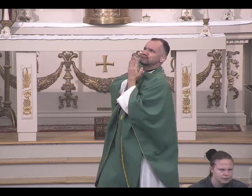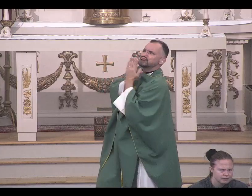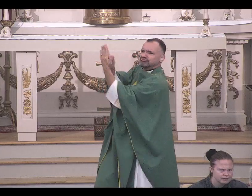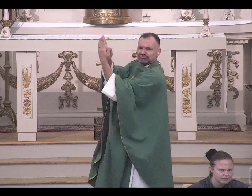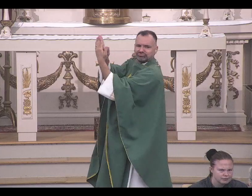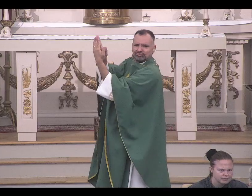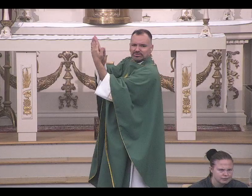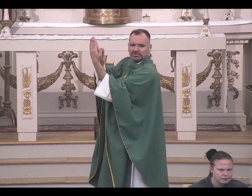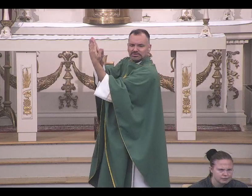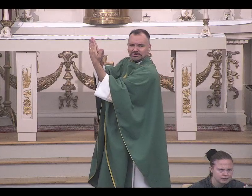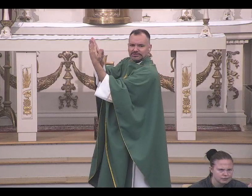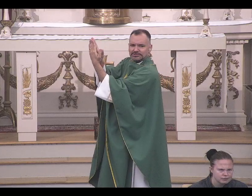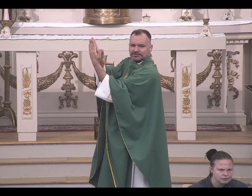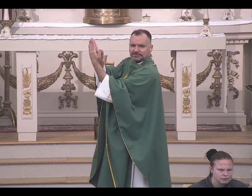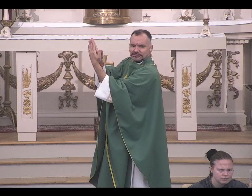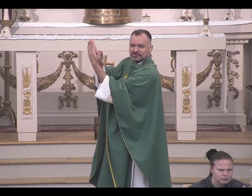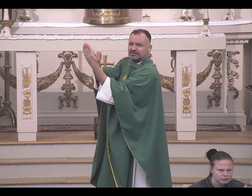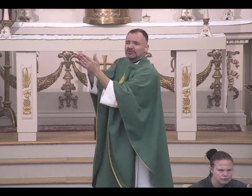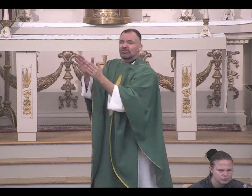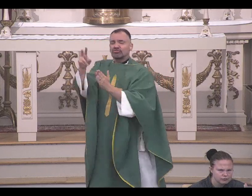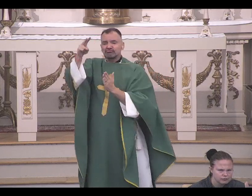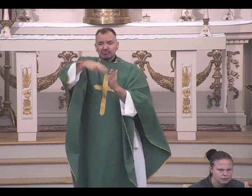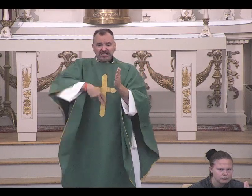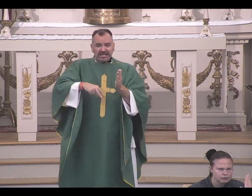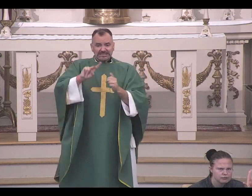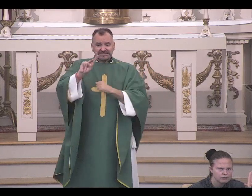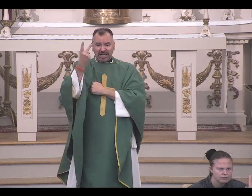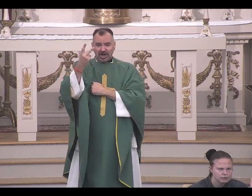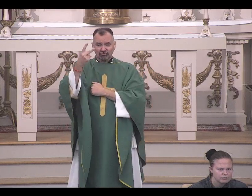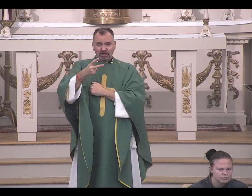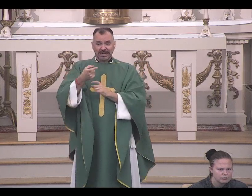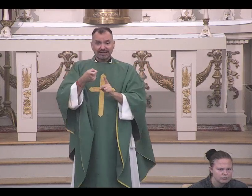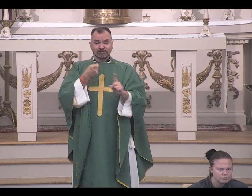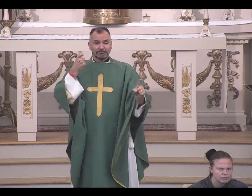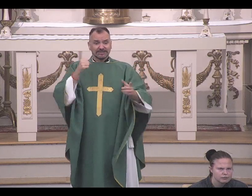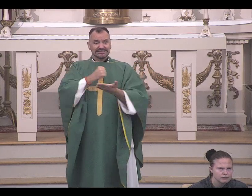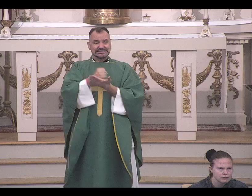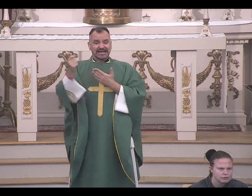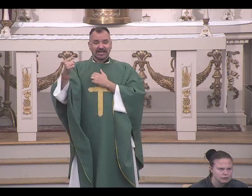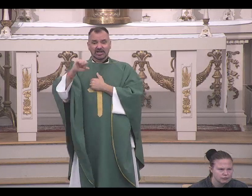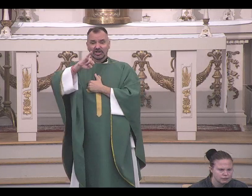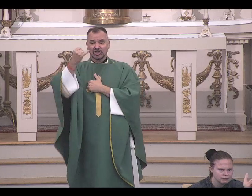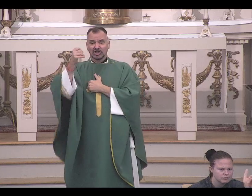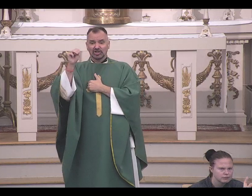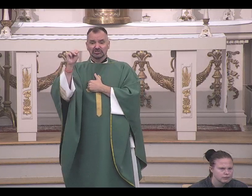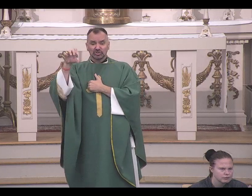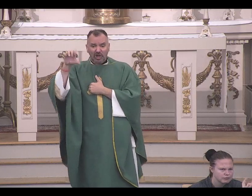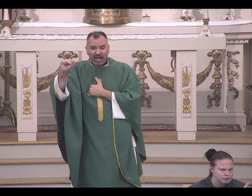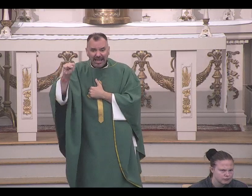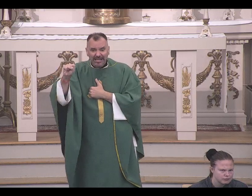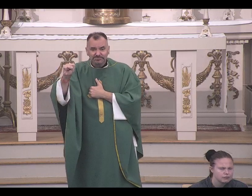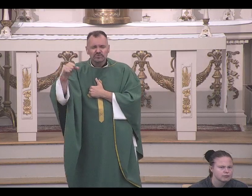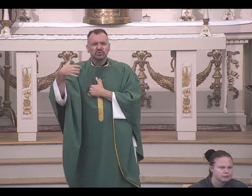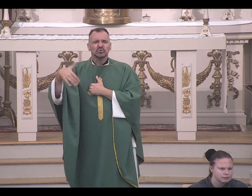life more successfully, developing a relationship with God that is lasting.